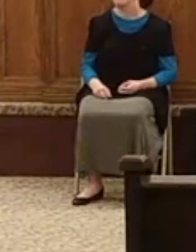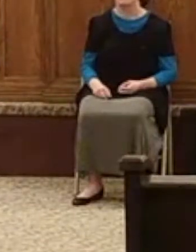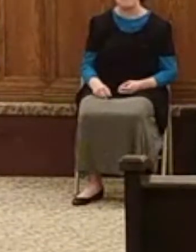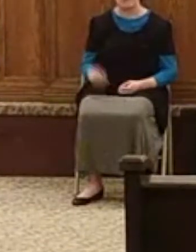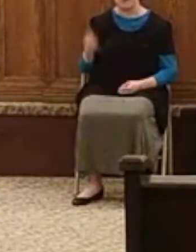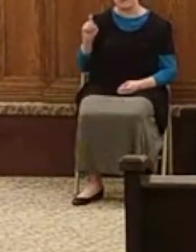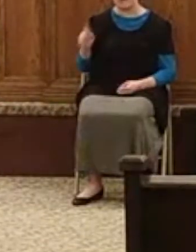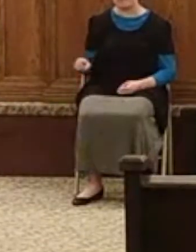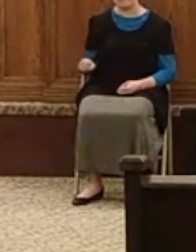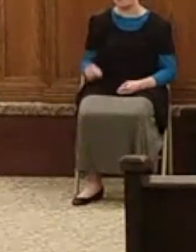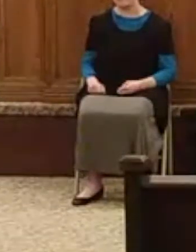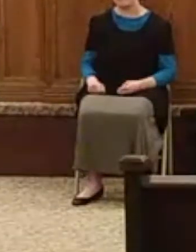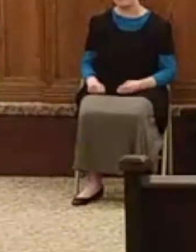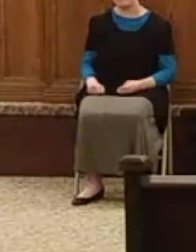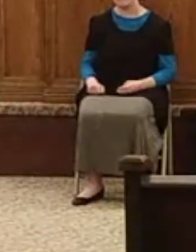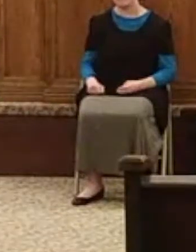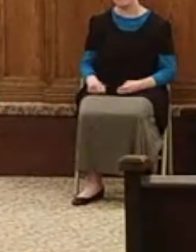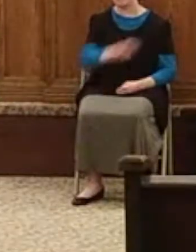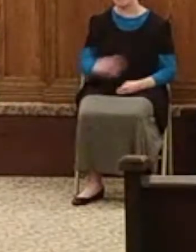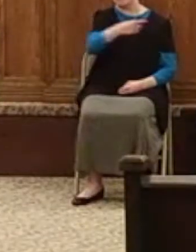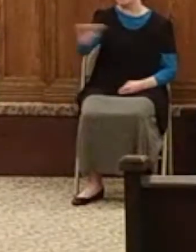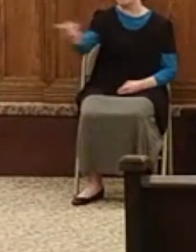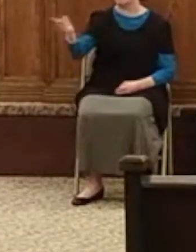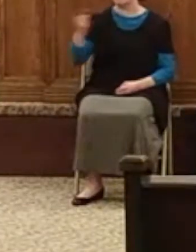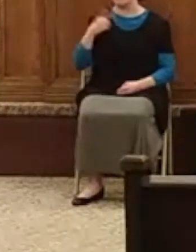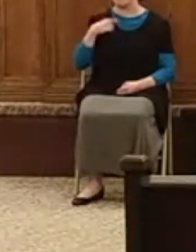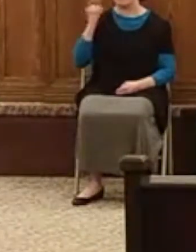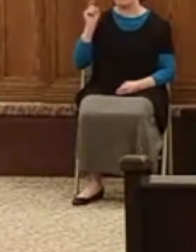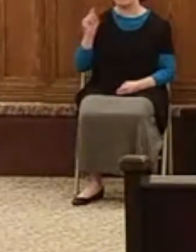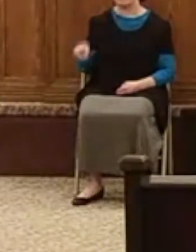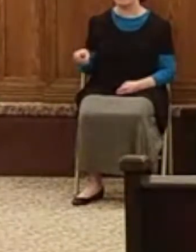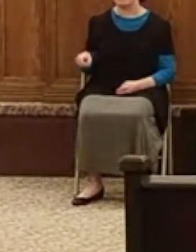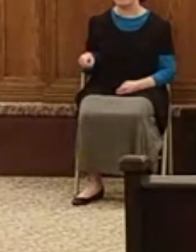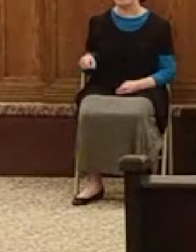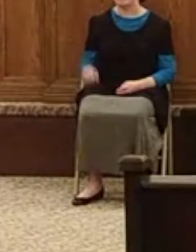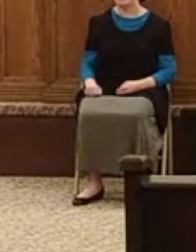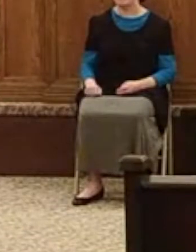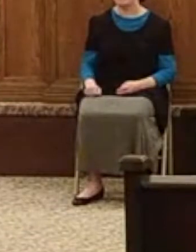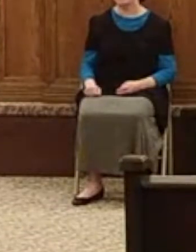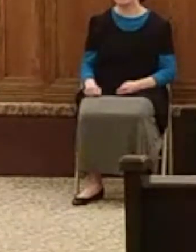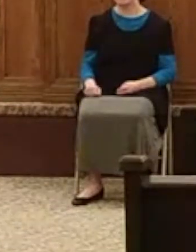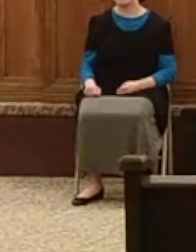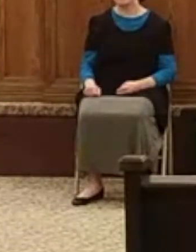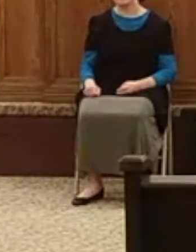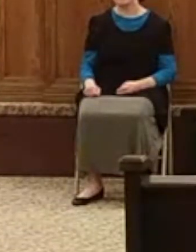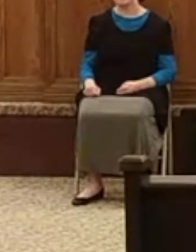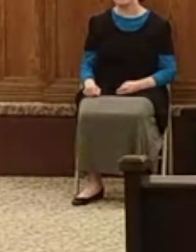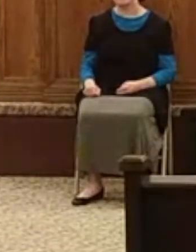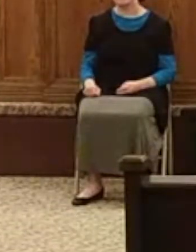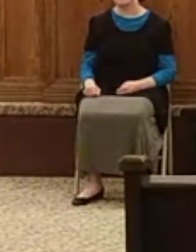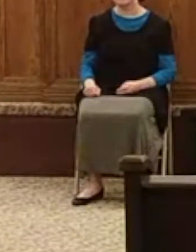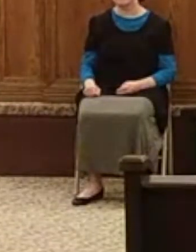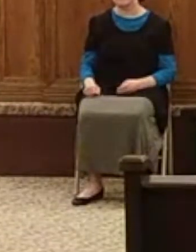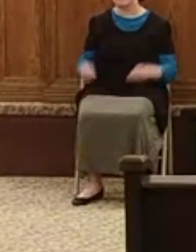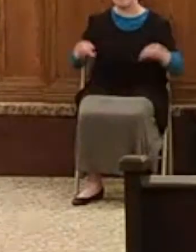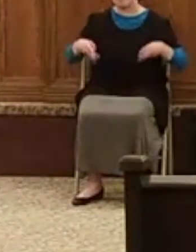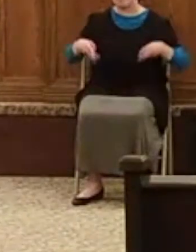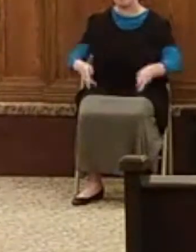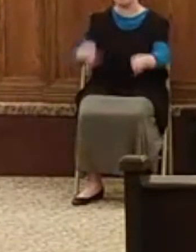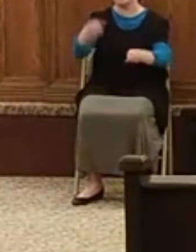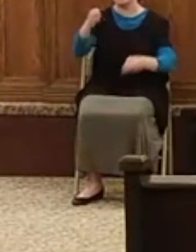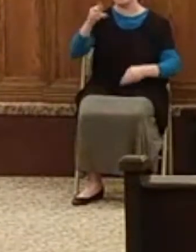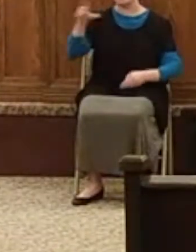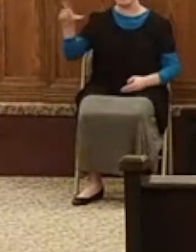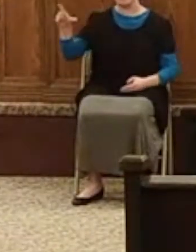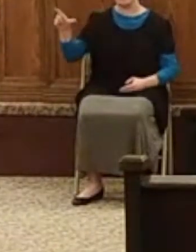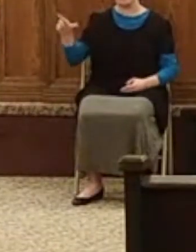They need exactly what you and I needed, yes, when we were on our way to